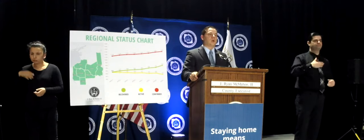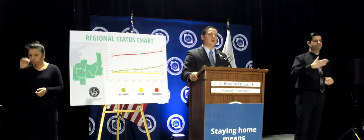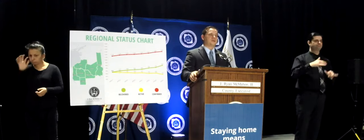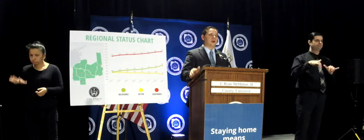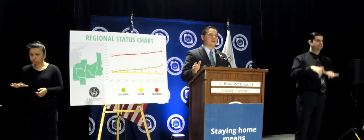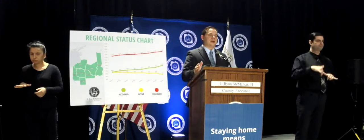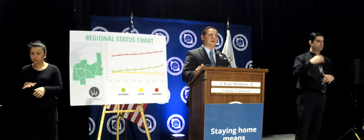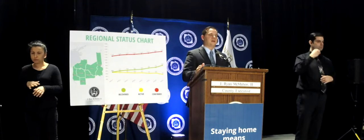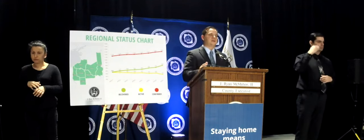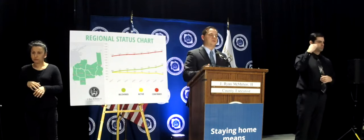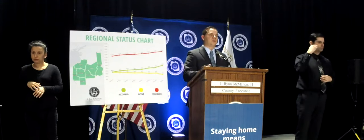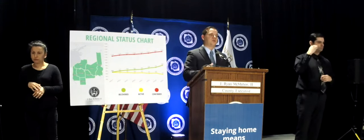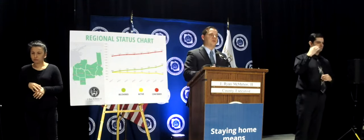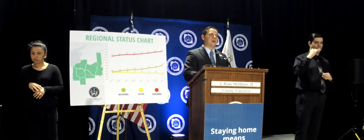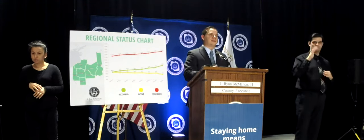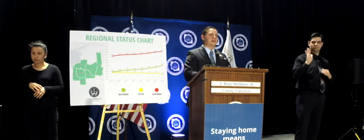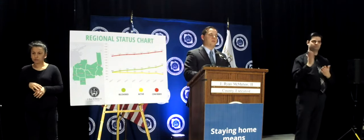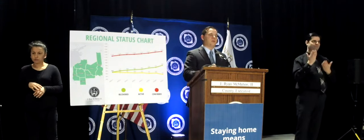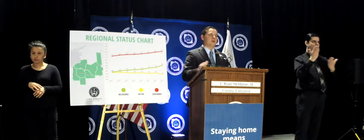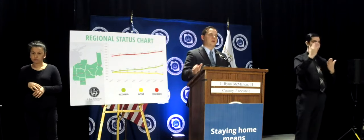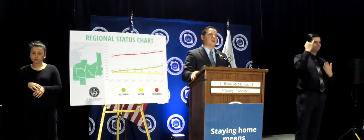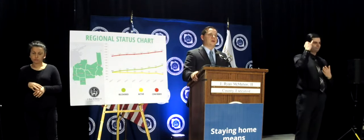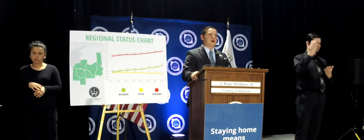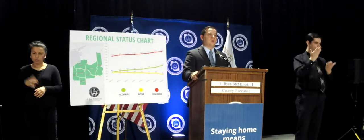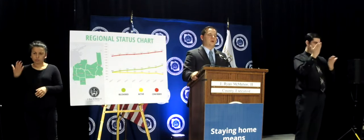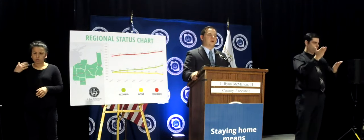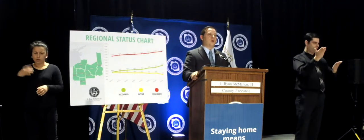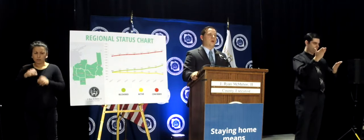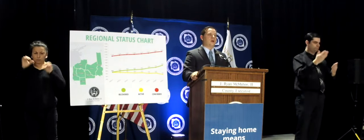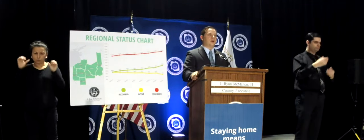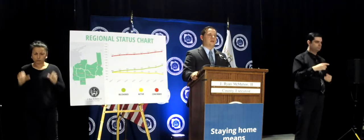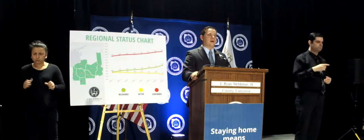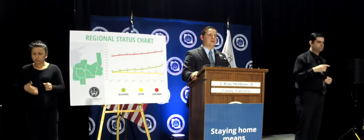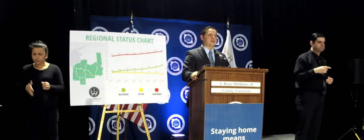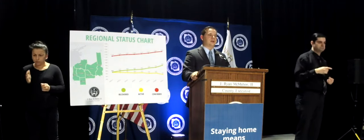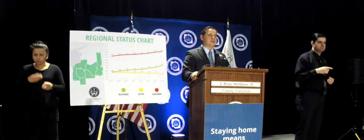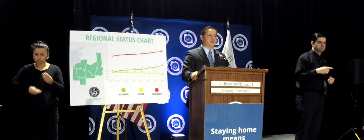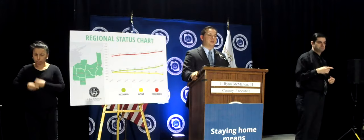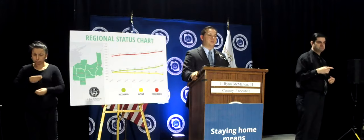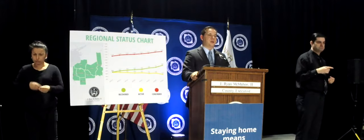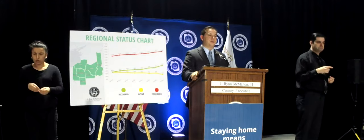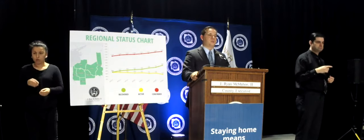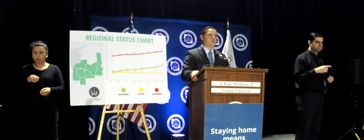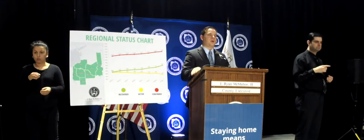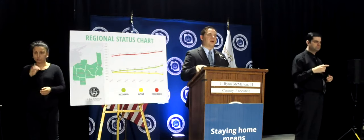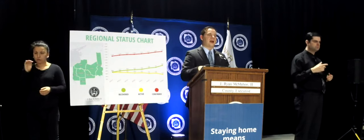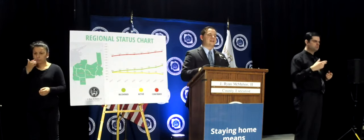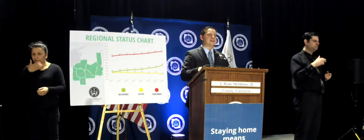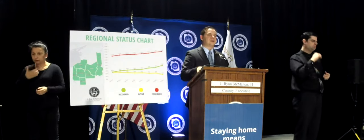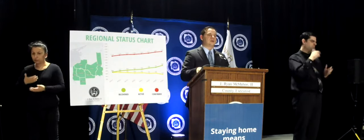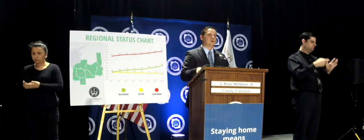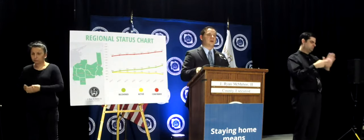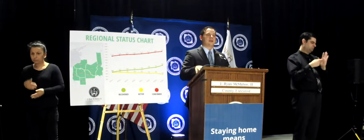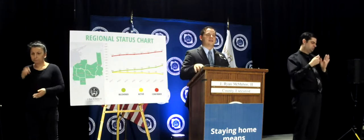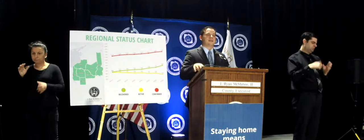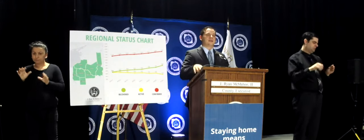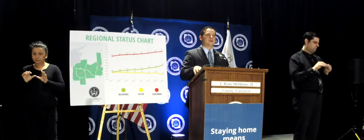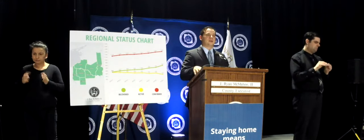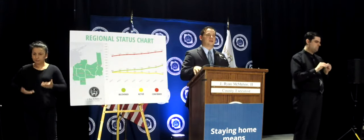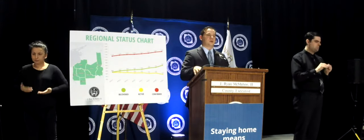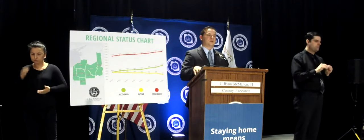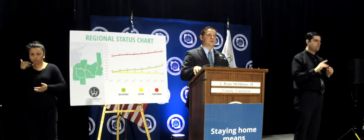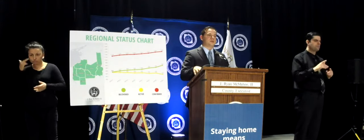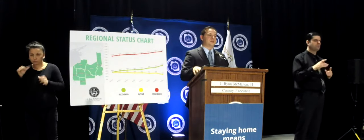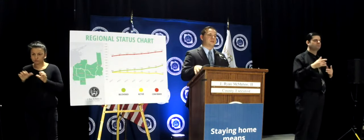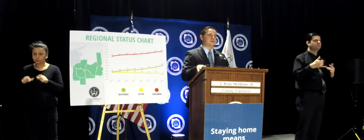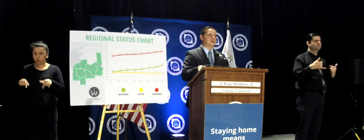That worked. Our data has improved from that standpoint. We are no longer in a voluntary shelter in place, but we are asking you to continue